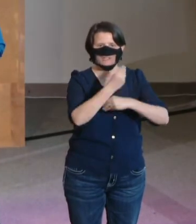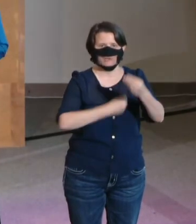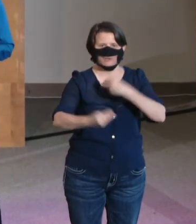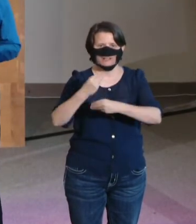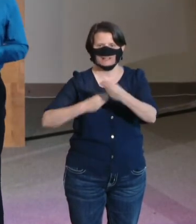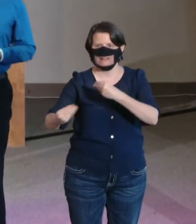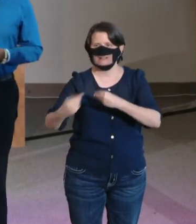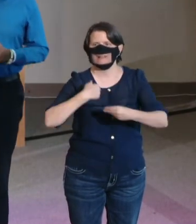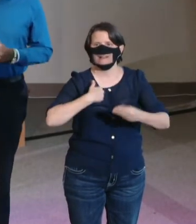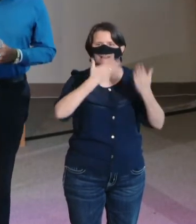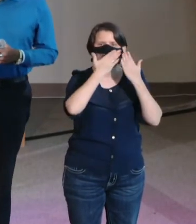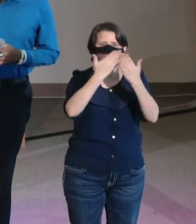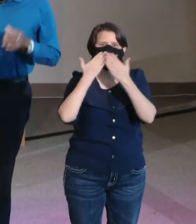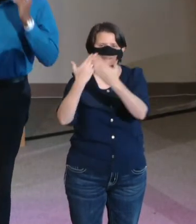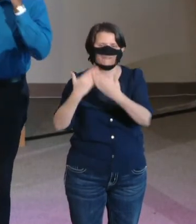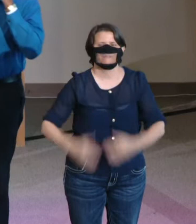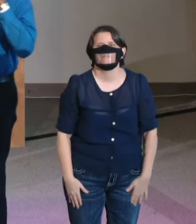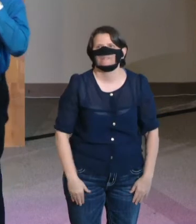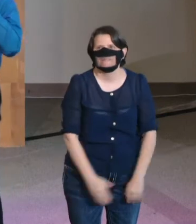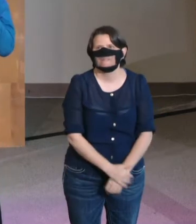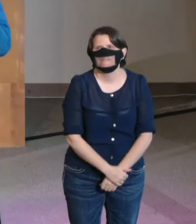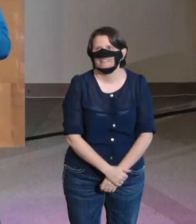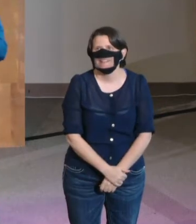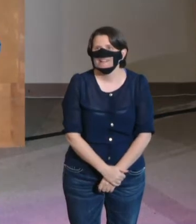and I am grateful.